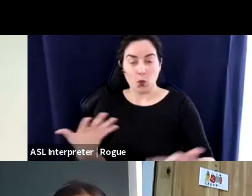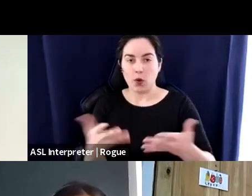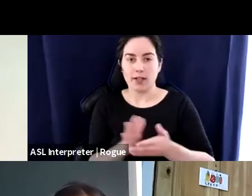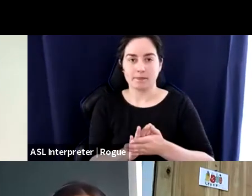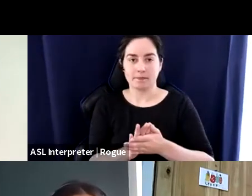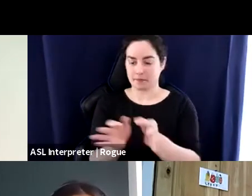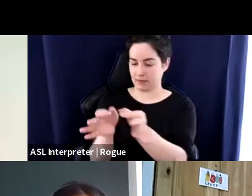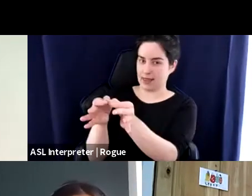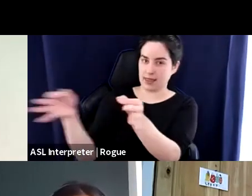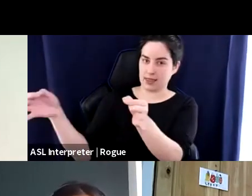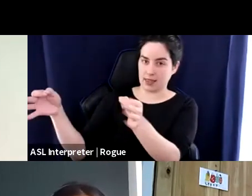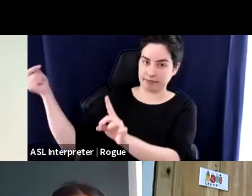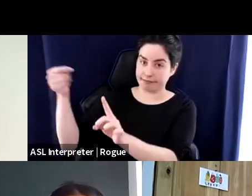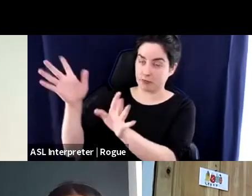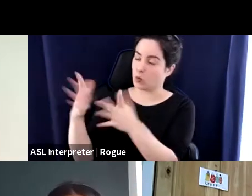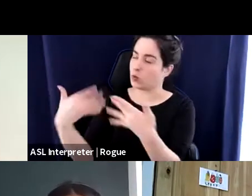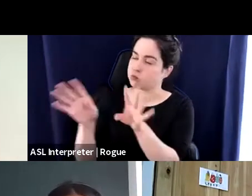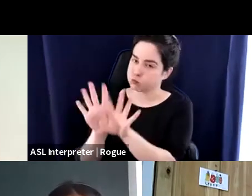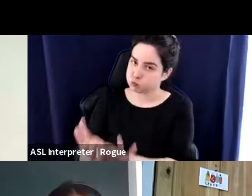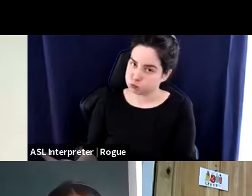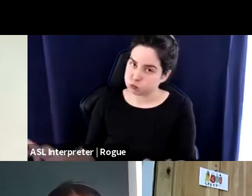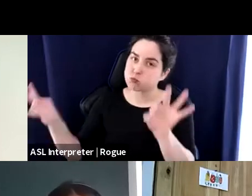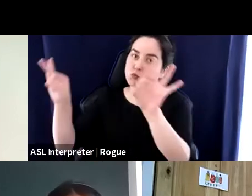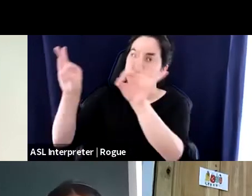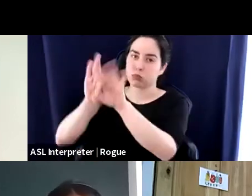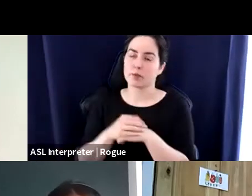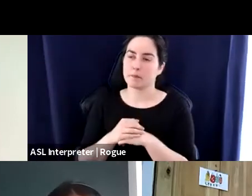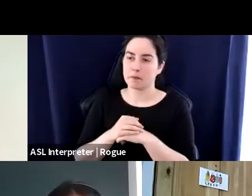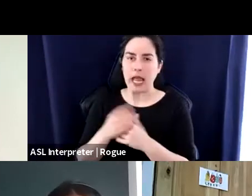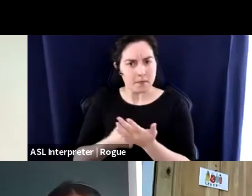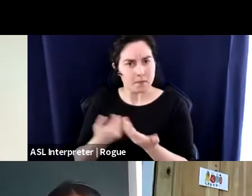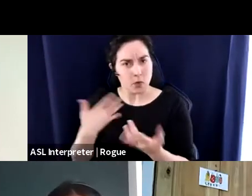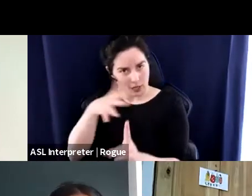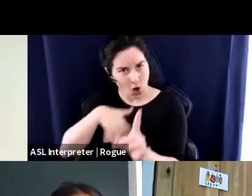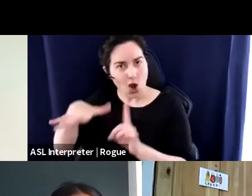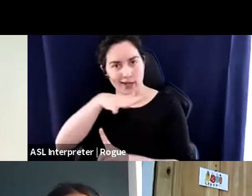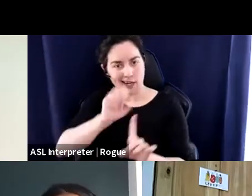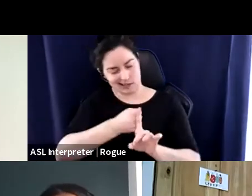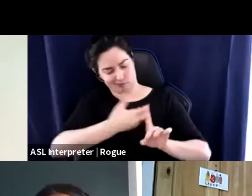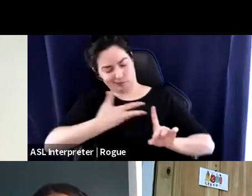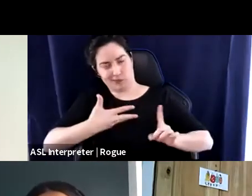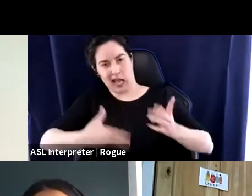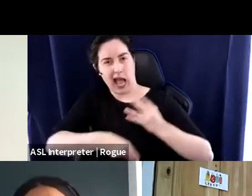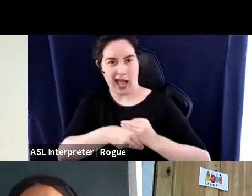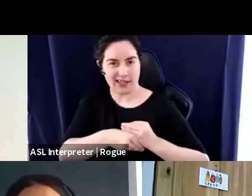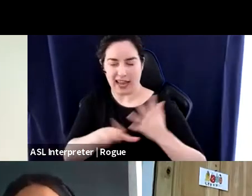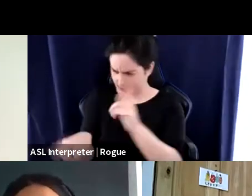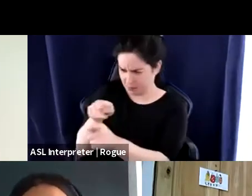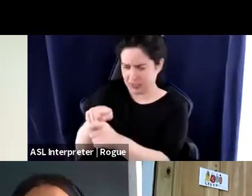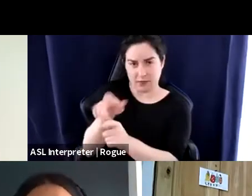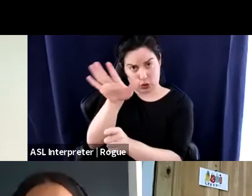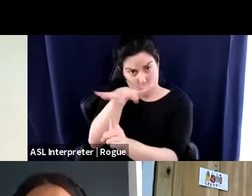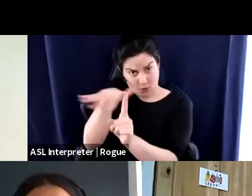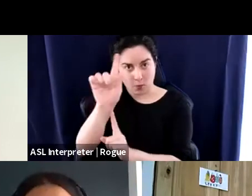language. And you were providing context at times. And of course, you're working in a legal context, but you're also working in